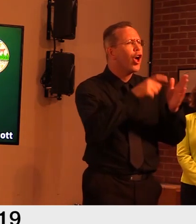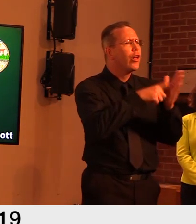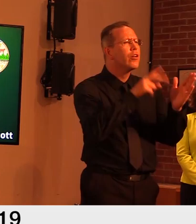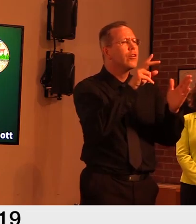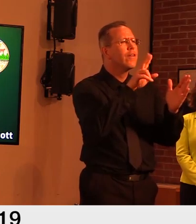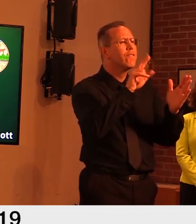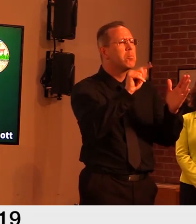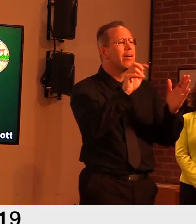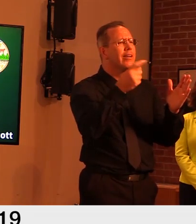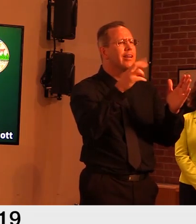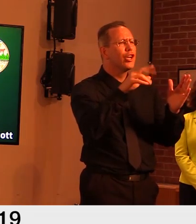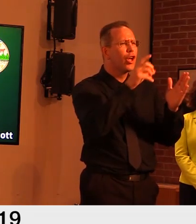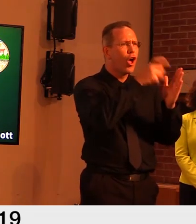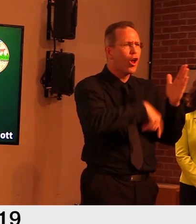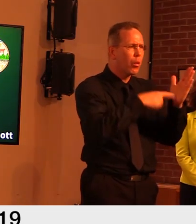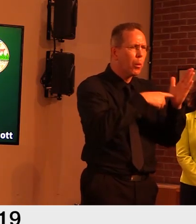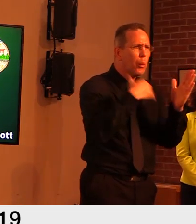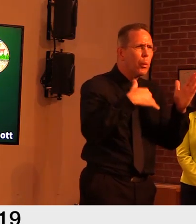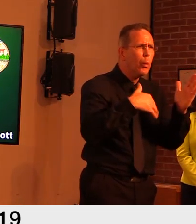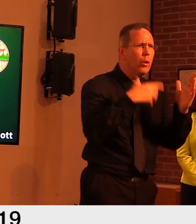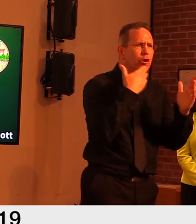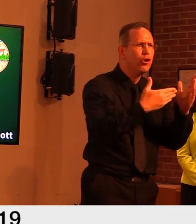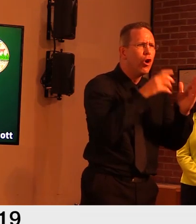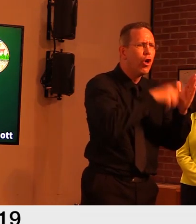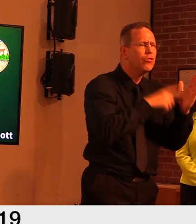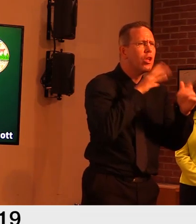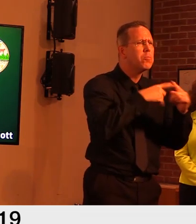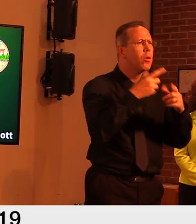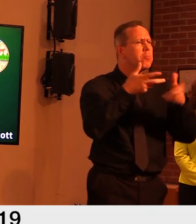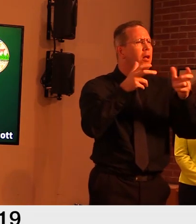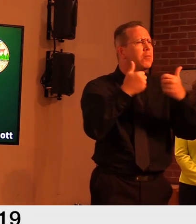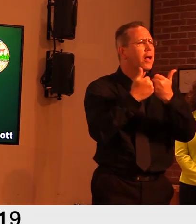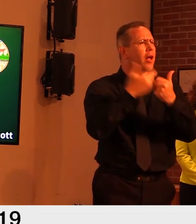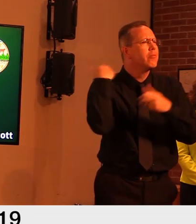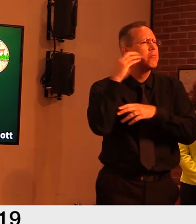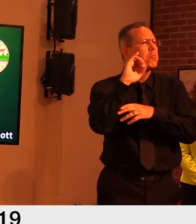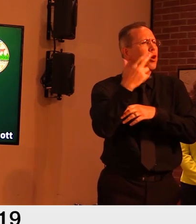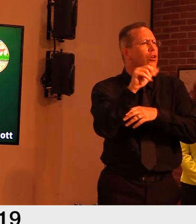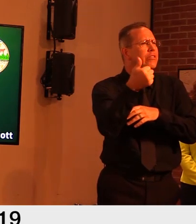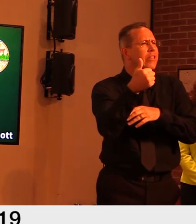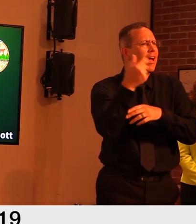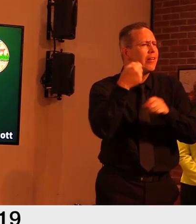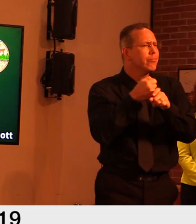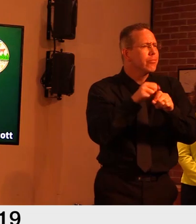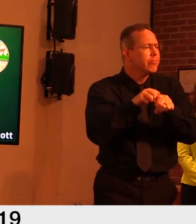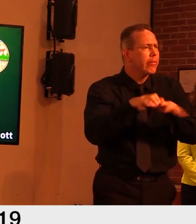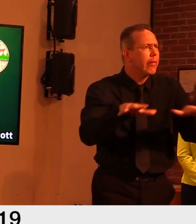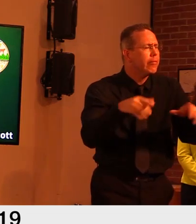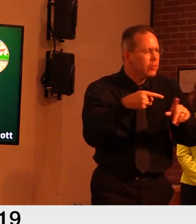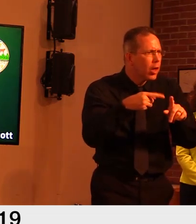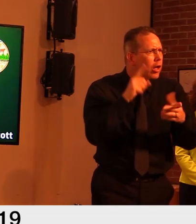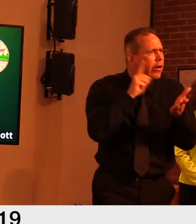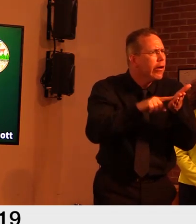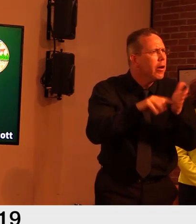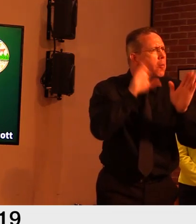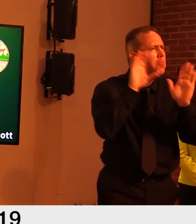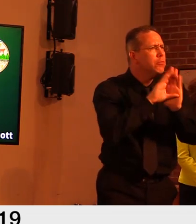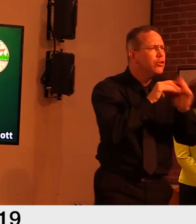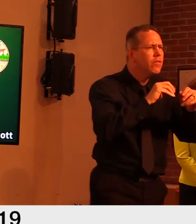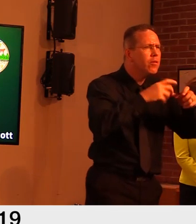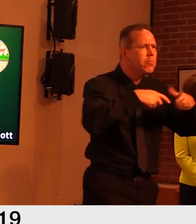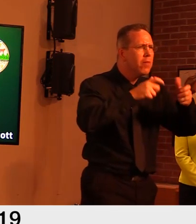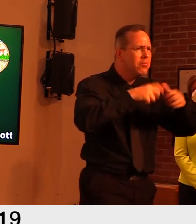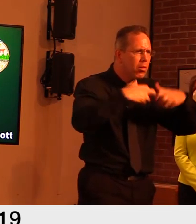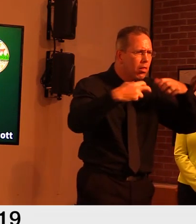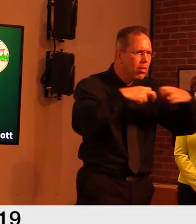from your previous questioner, Erin Tatanko and Katie Jigling at VT Digger about the UVM basketball